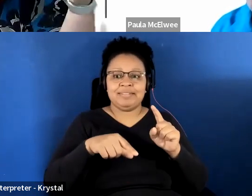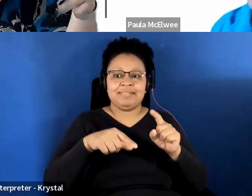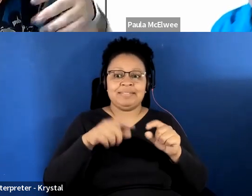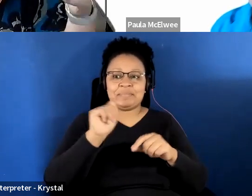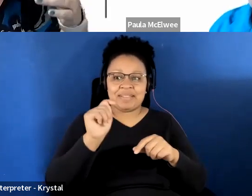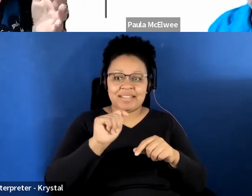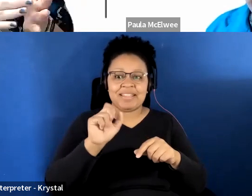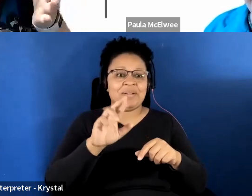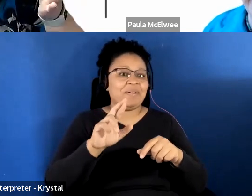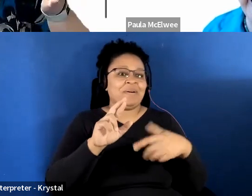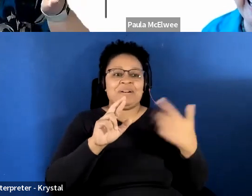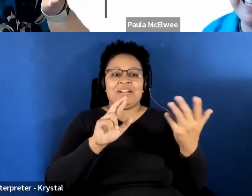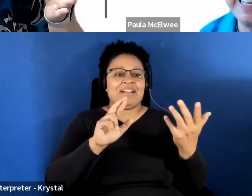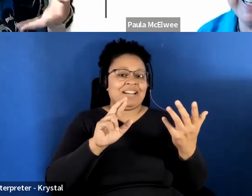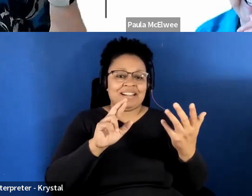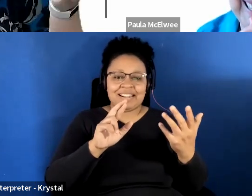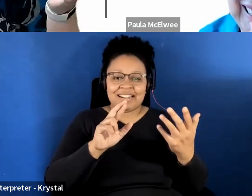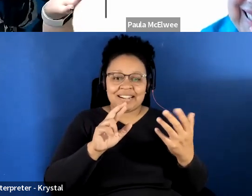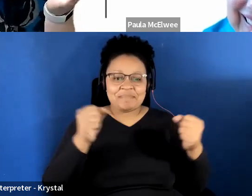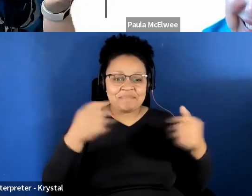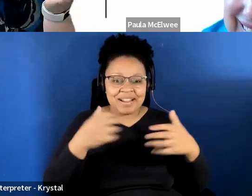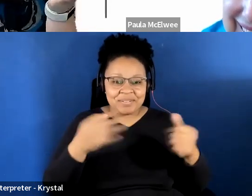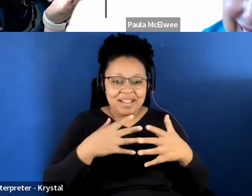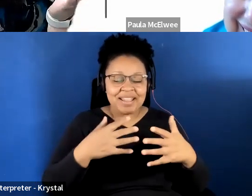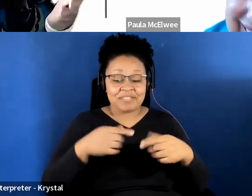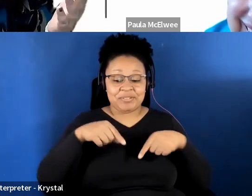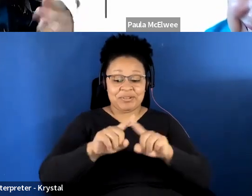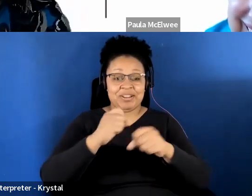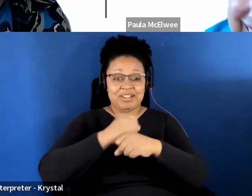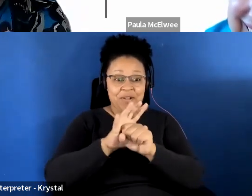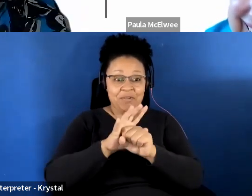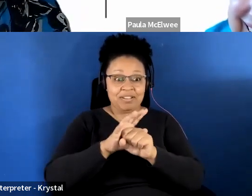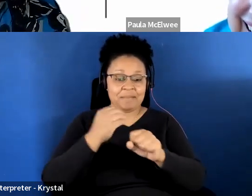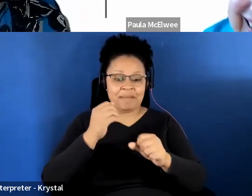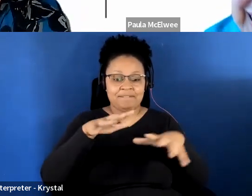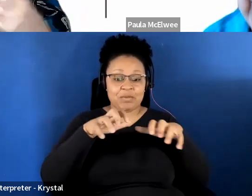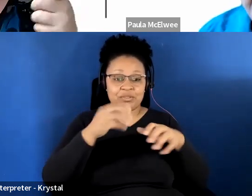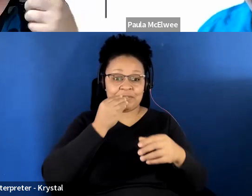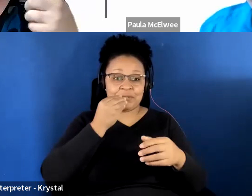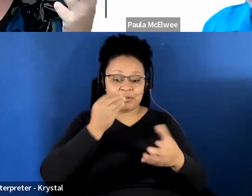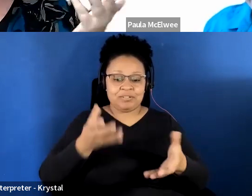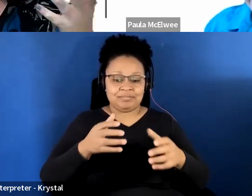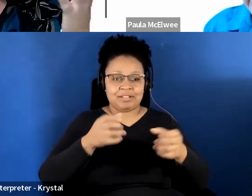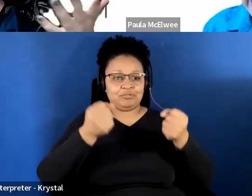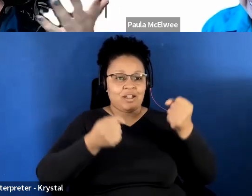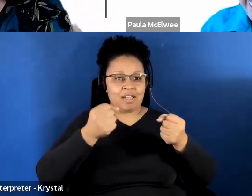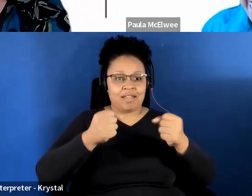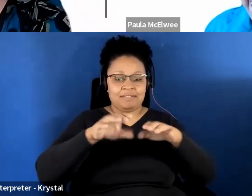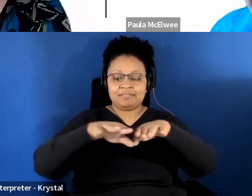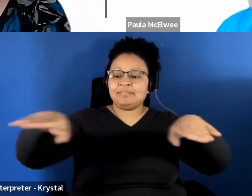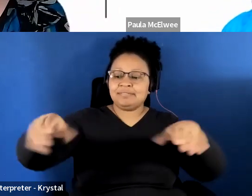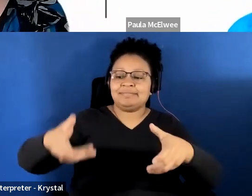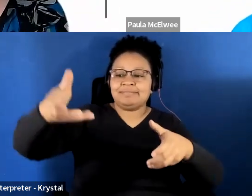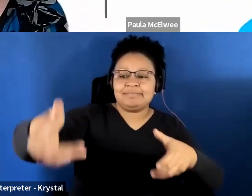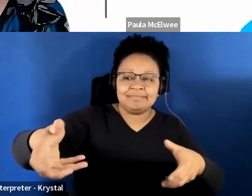to have it thaw over the 4 hours. So maybe it was unfrozen enough for me to eat. So trying to think about